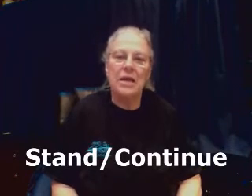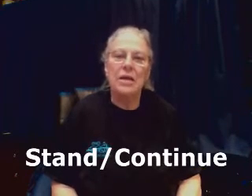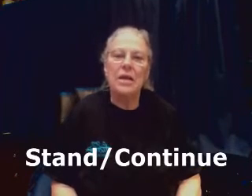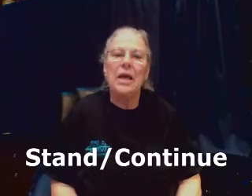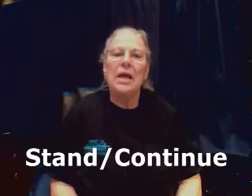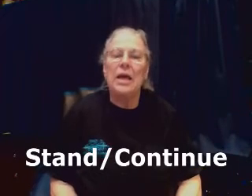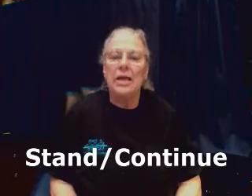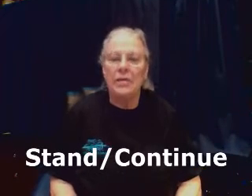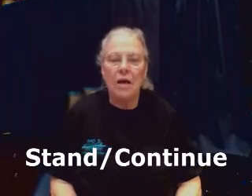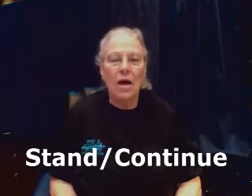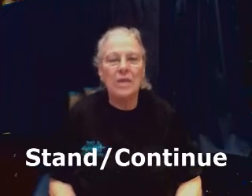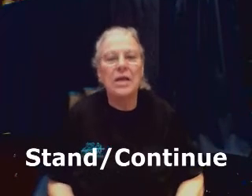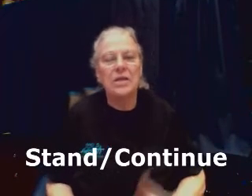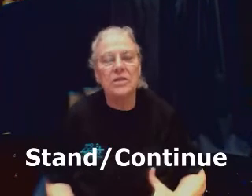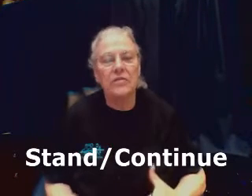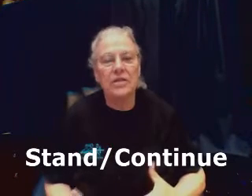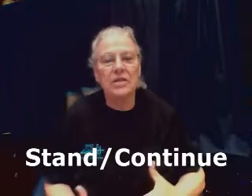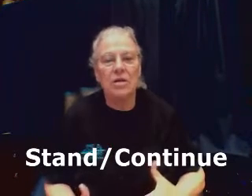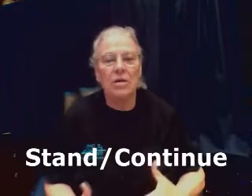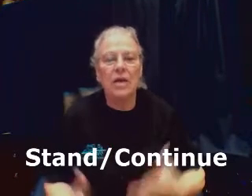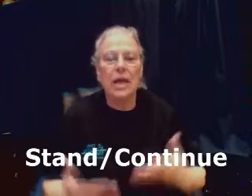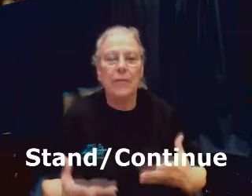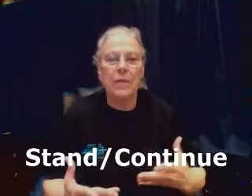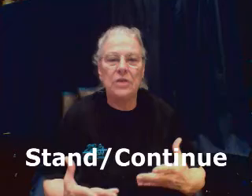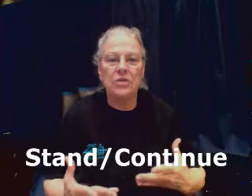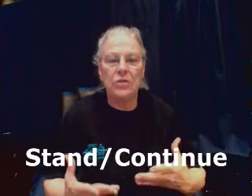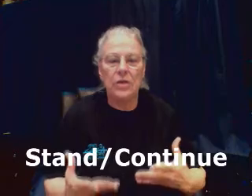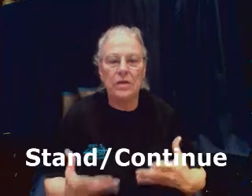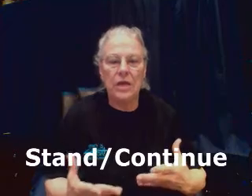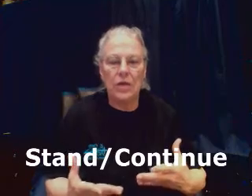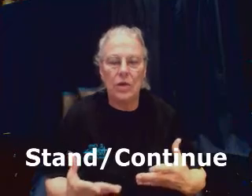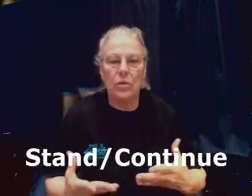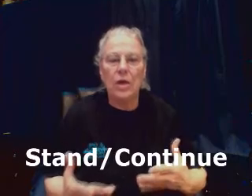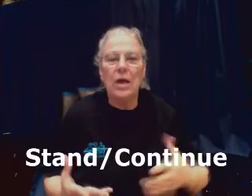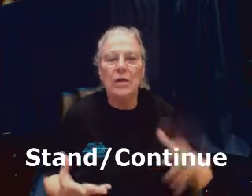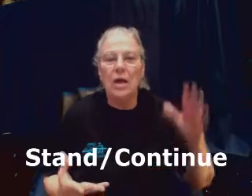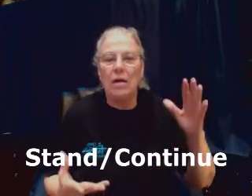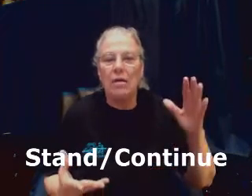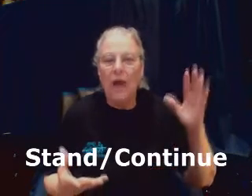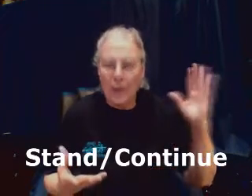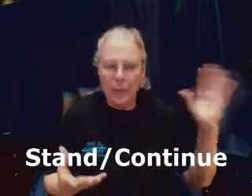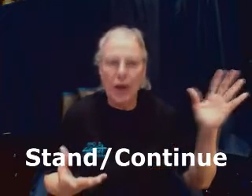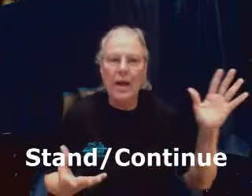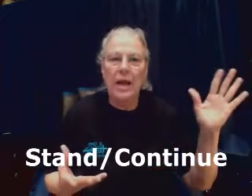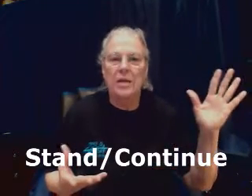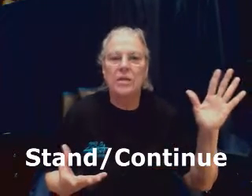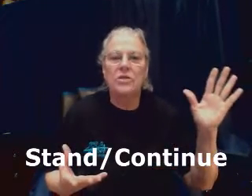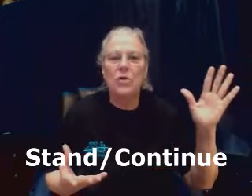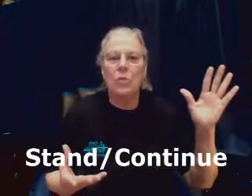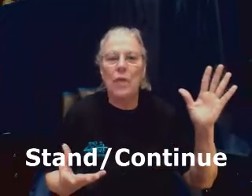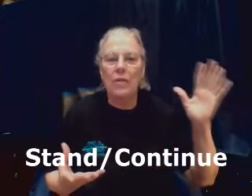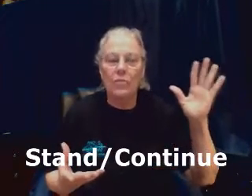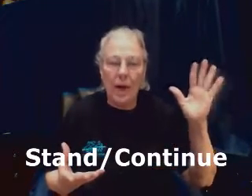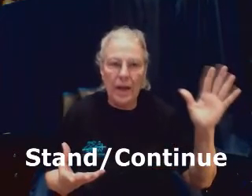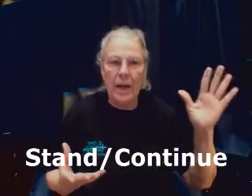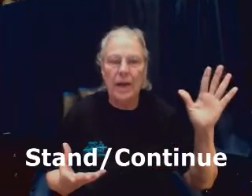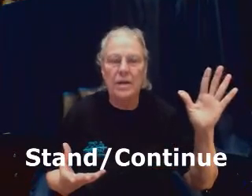Stand. In the context of this song, it means to continue. Now, I'm right-handed, so my right hand